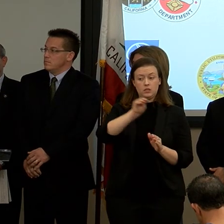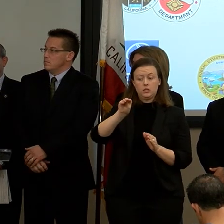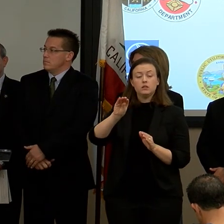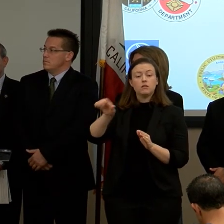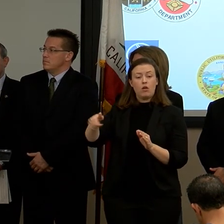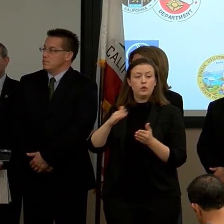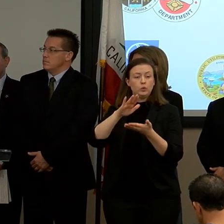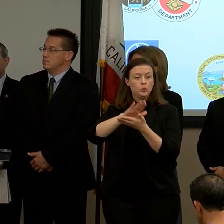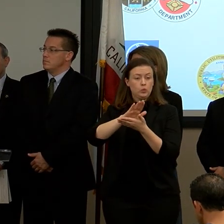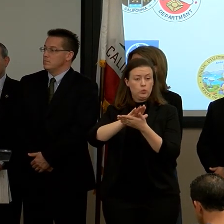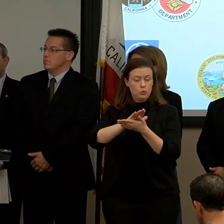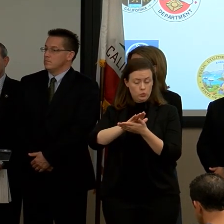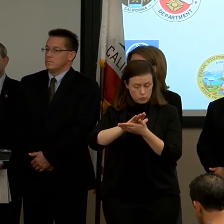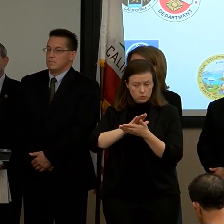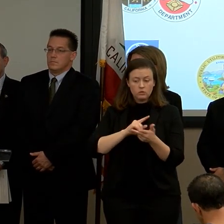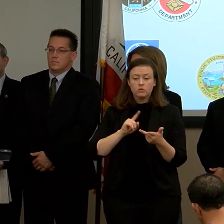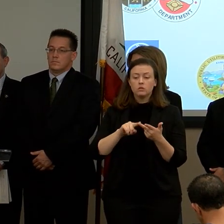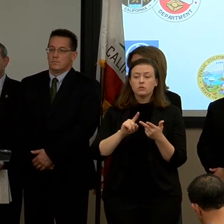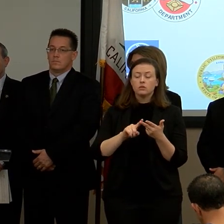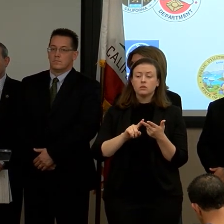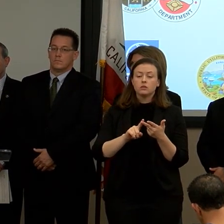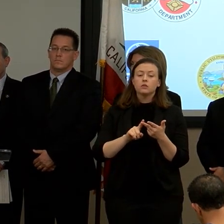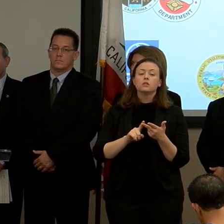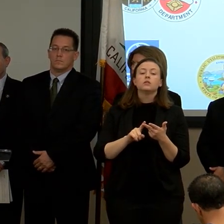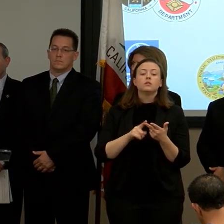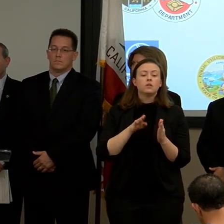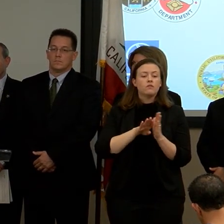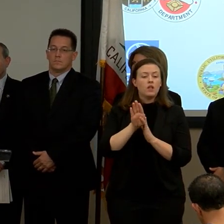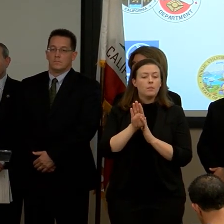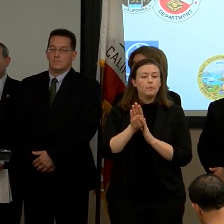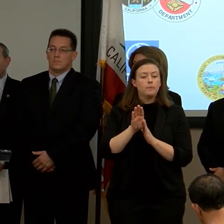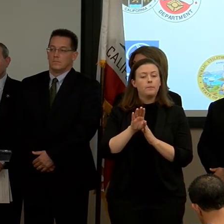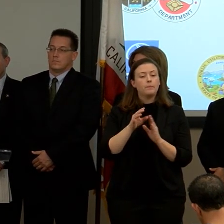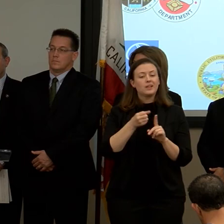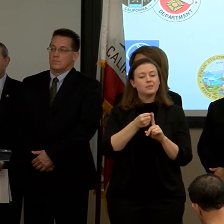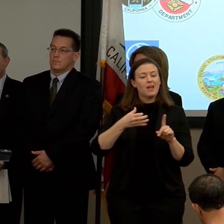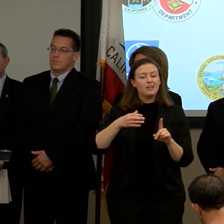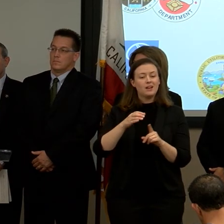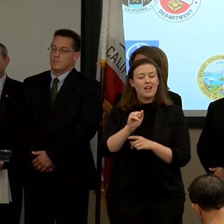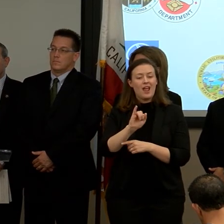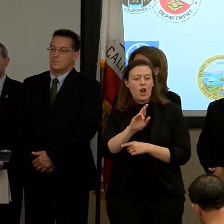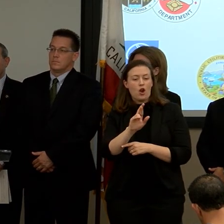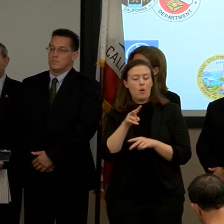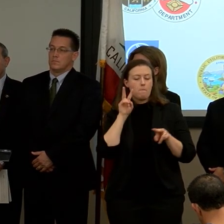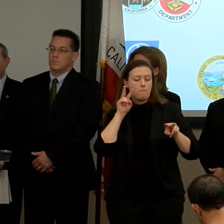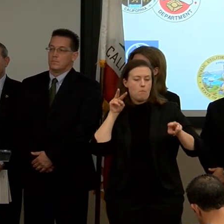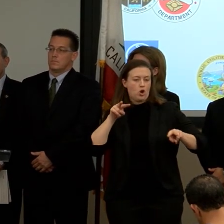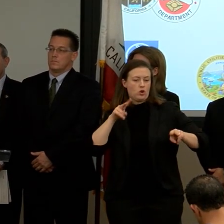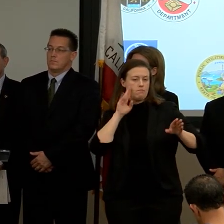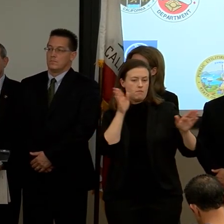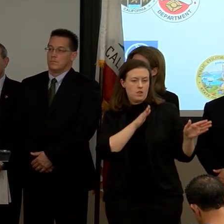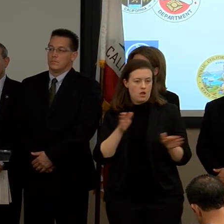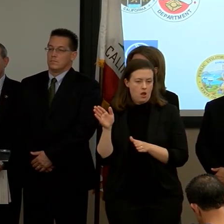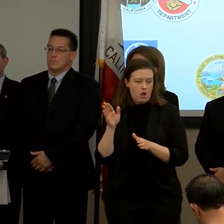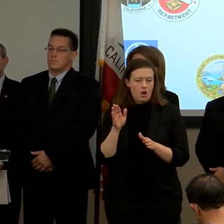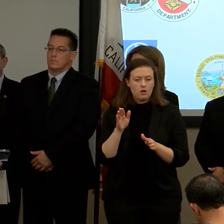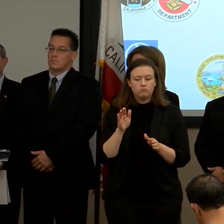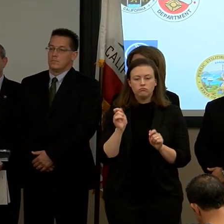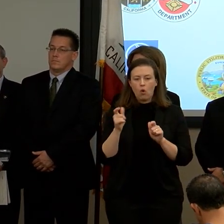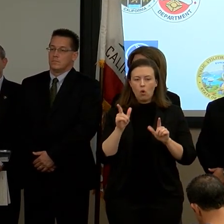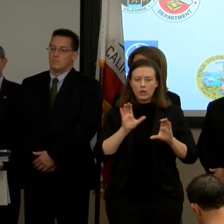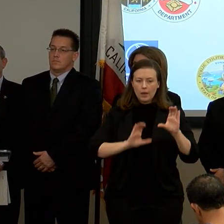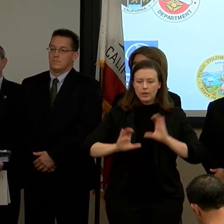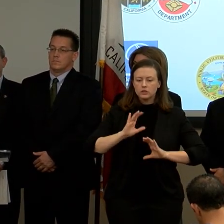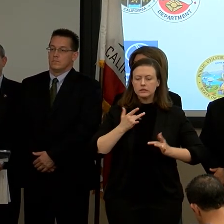schools, and we also developed what we call the expanded air monitoring plan to assure that all chemicals of